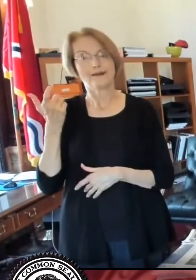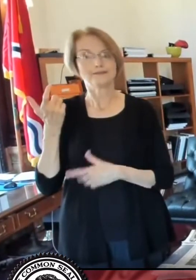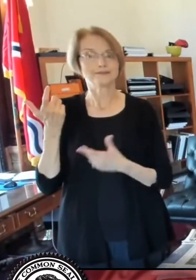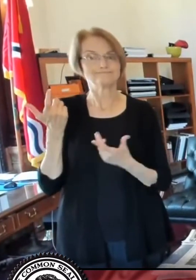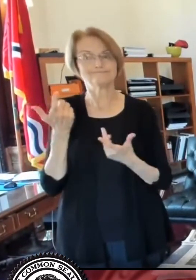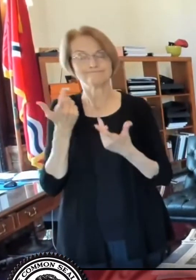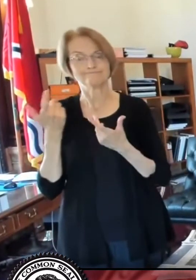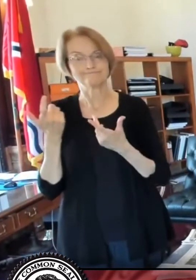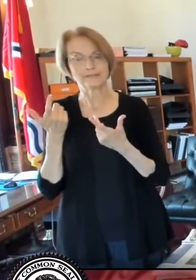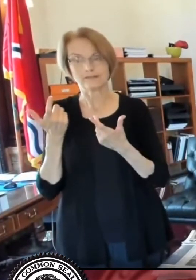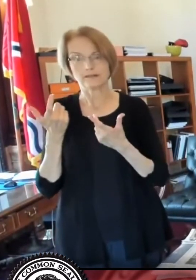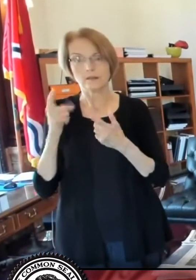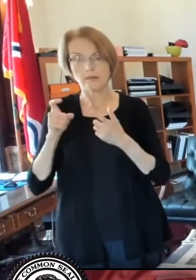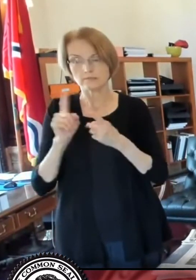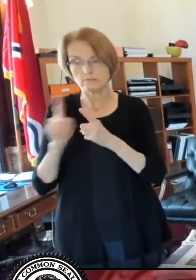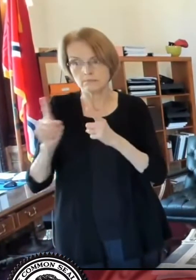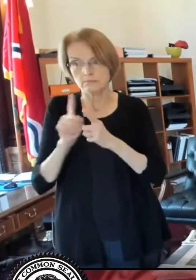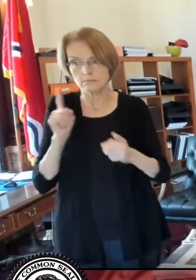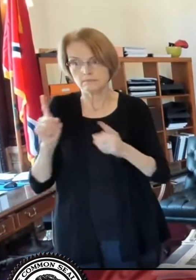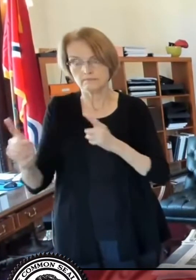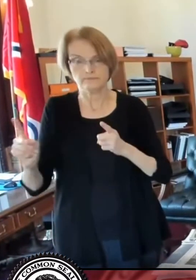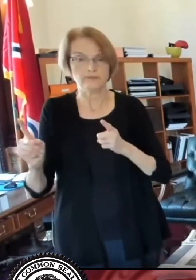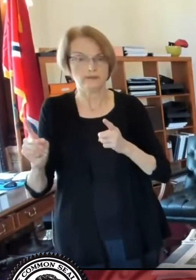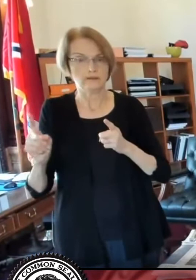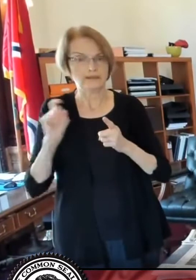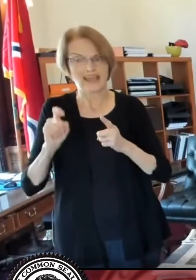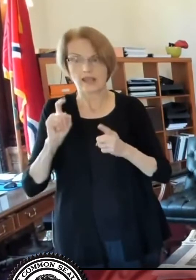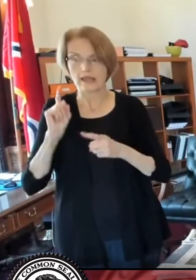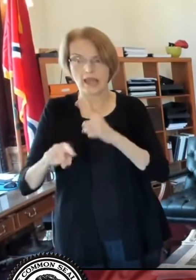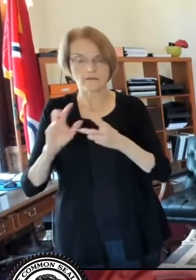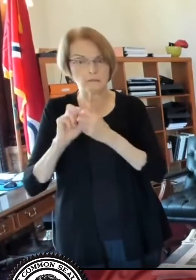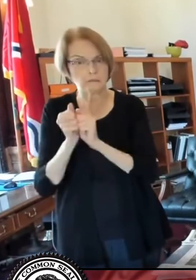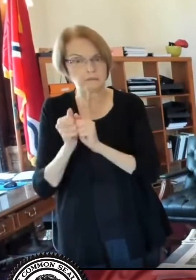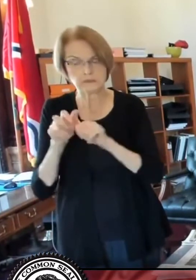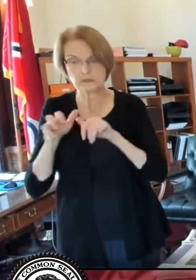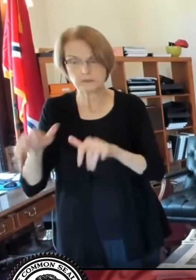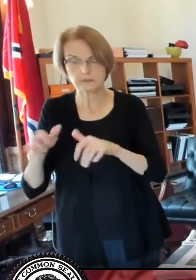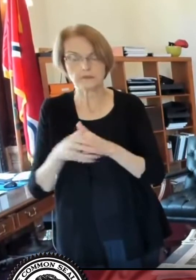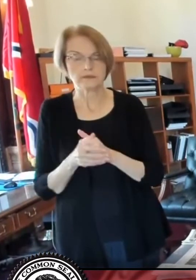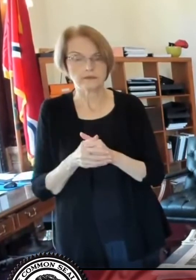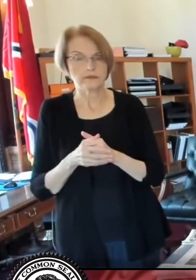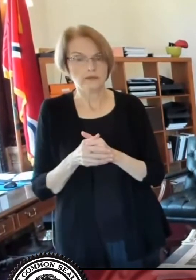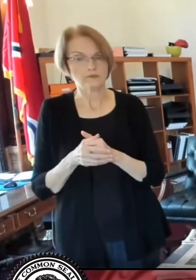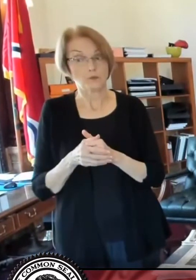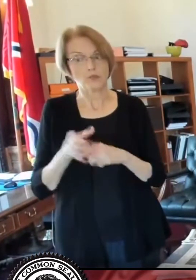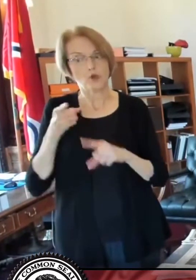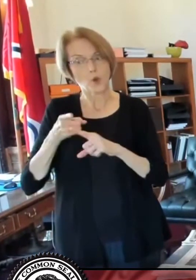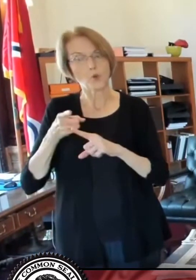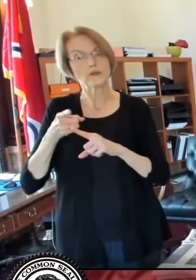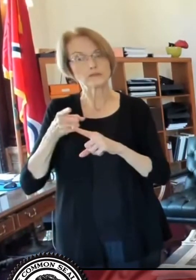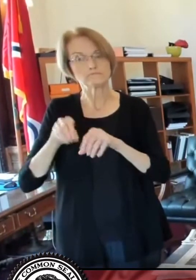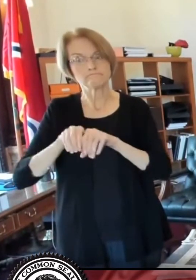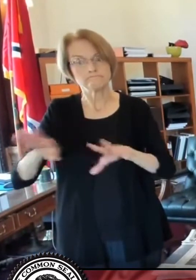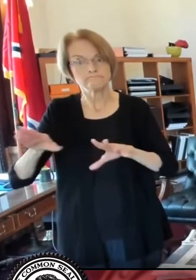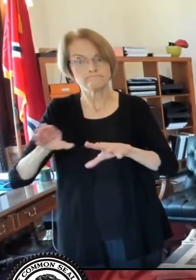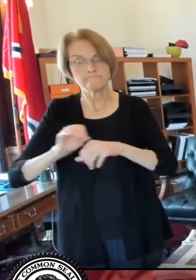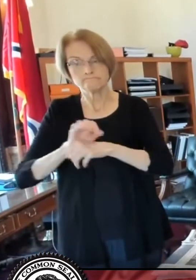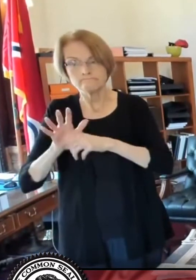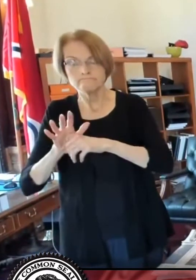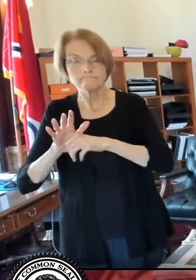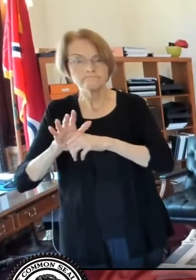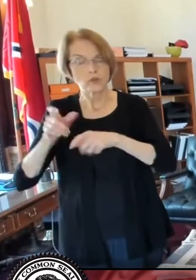that to keep the COVID spread down. It's all about infection control. It's about mask wearing. It's about